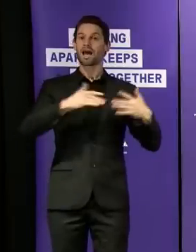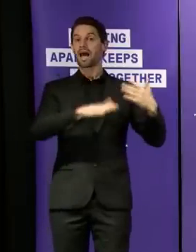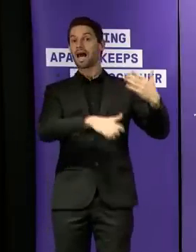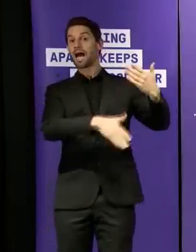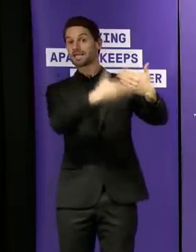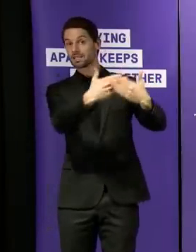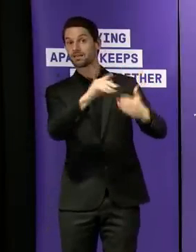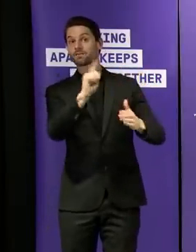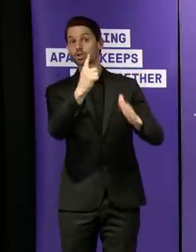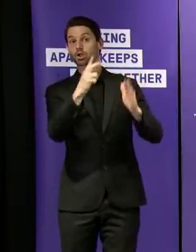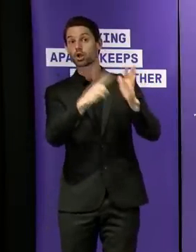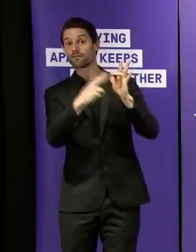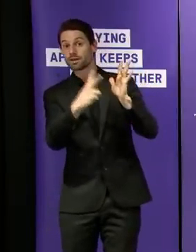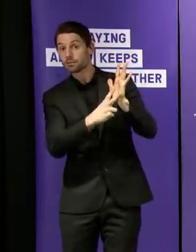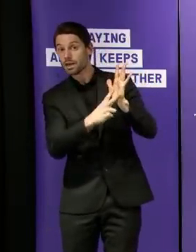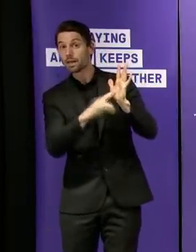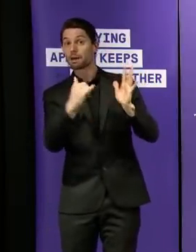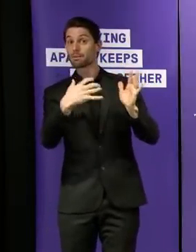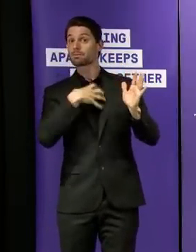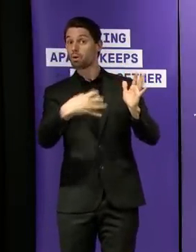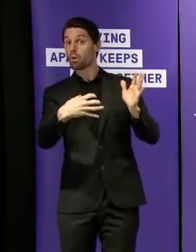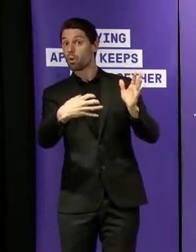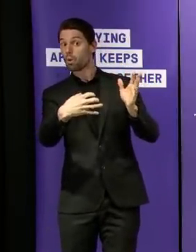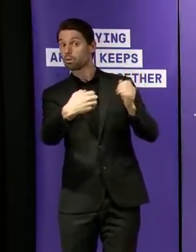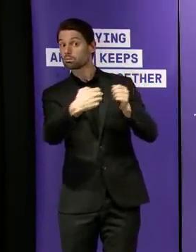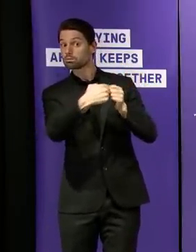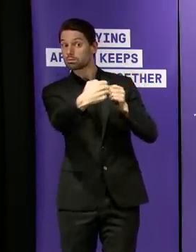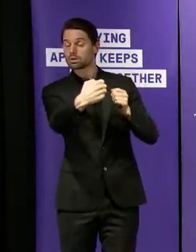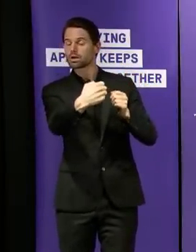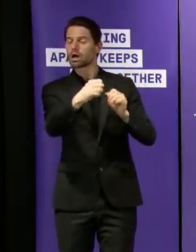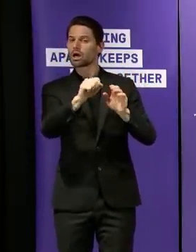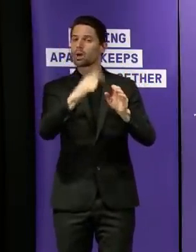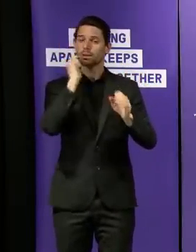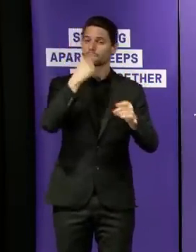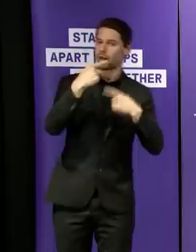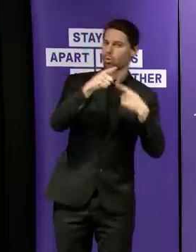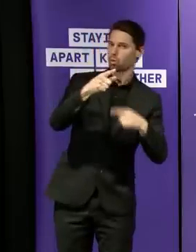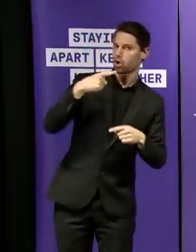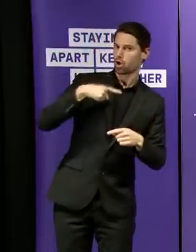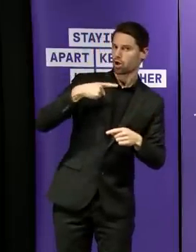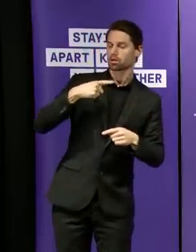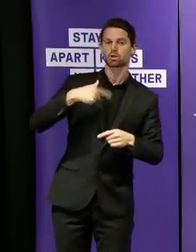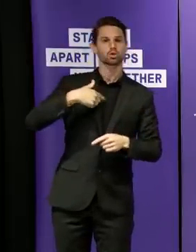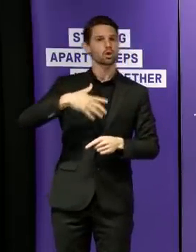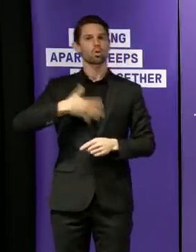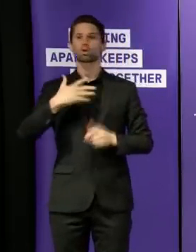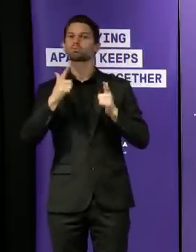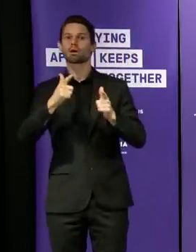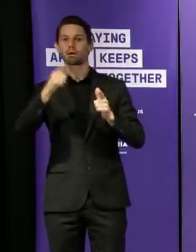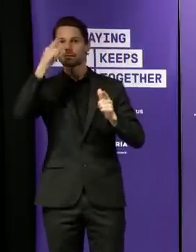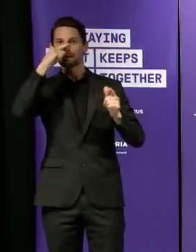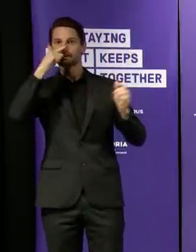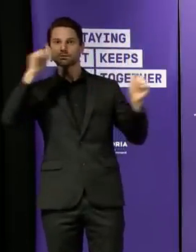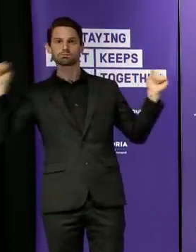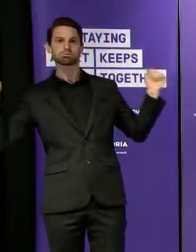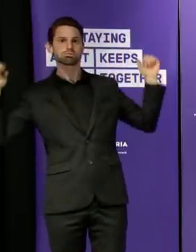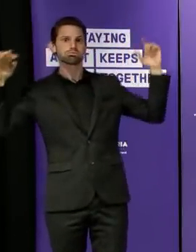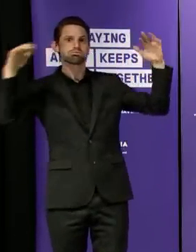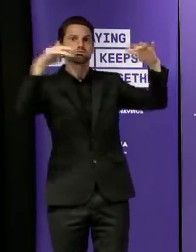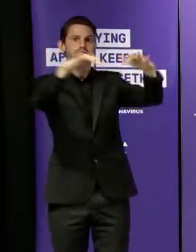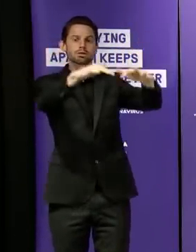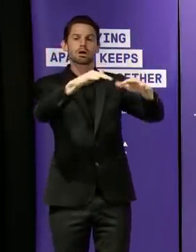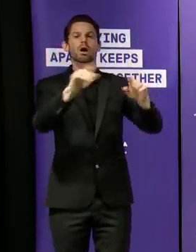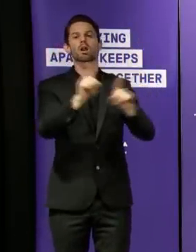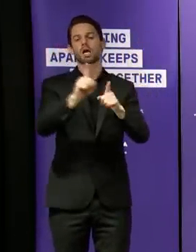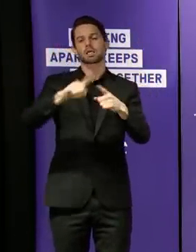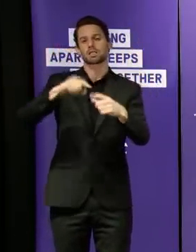expect it will be there perhaps a little longer than that. Let me explain why. So we don't finish up with large numbers of people congregating in certain places. So we don't finish up